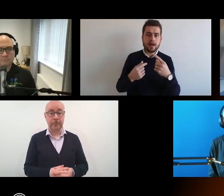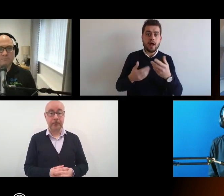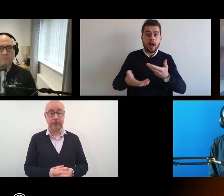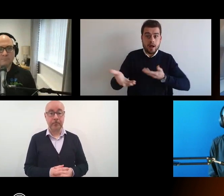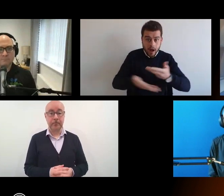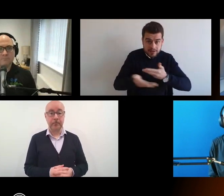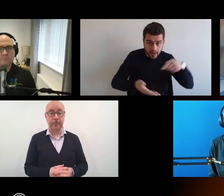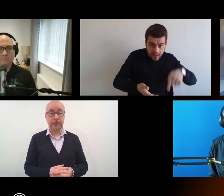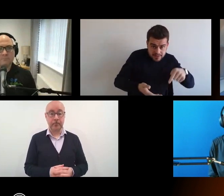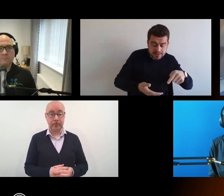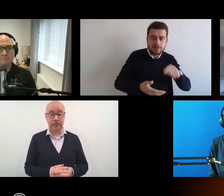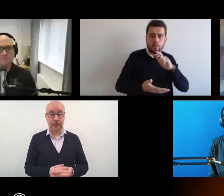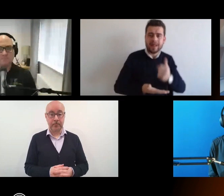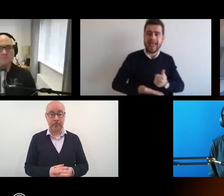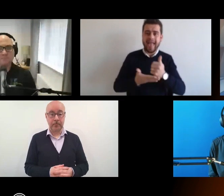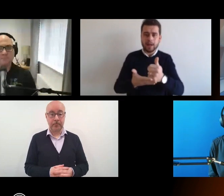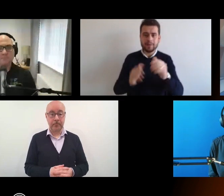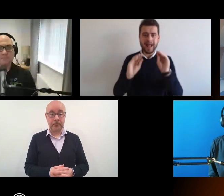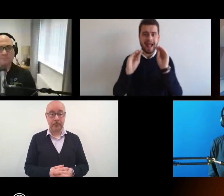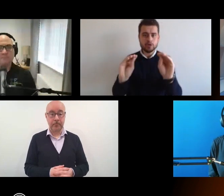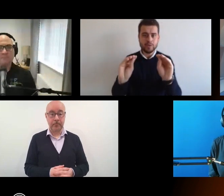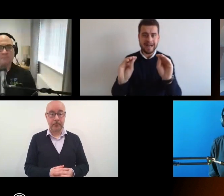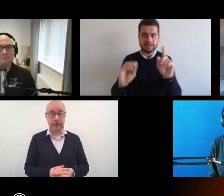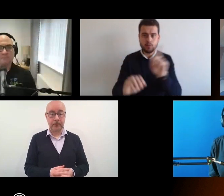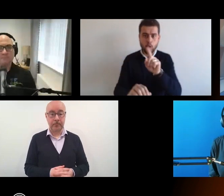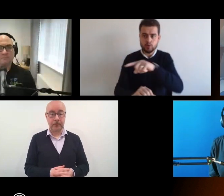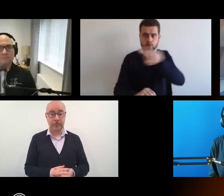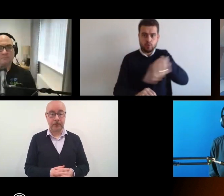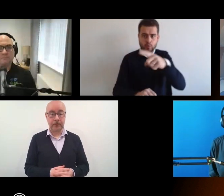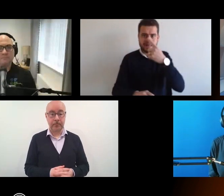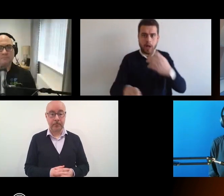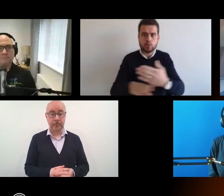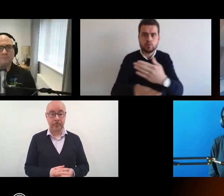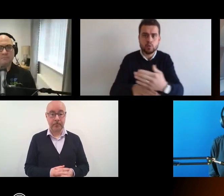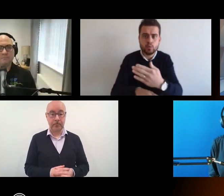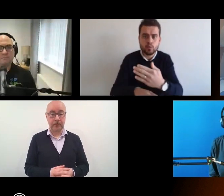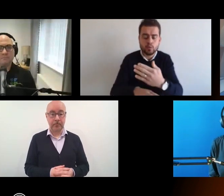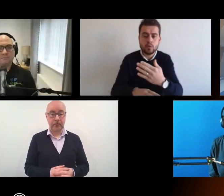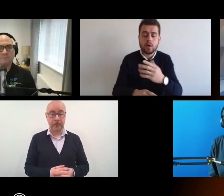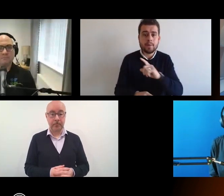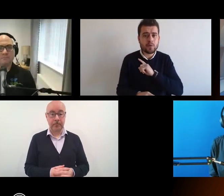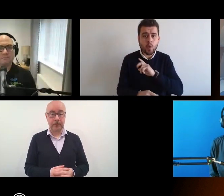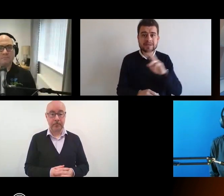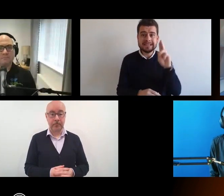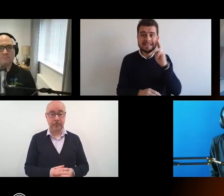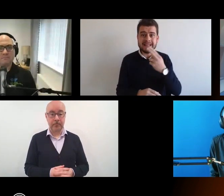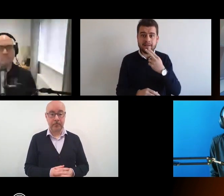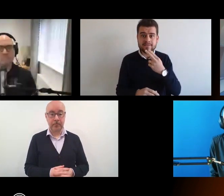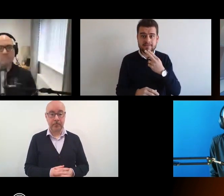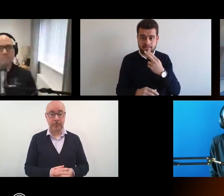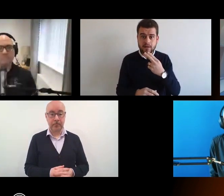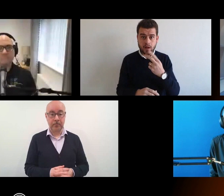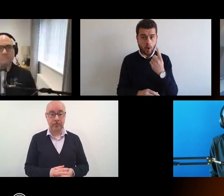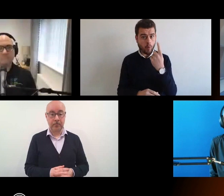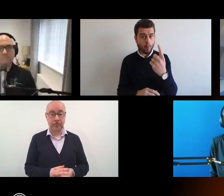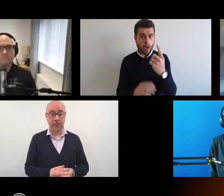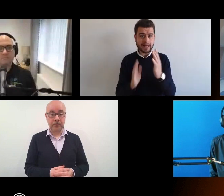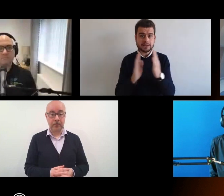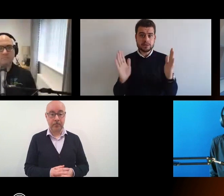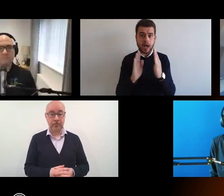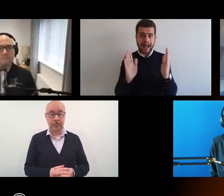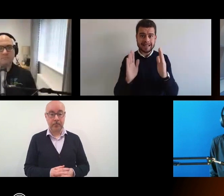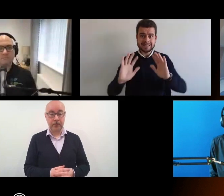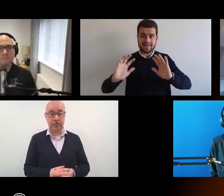about what would work for us. Have a conversation with us. We will help educate you as to what you need to do.